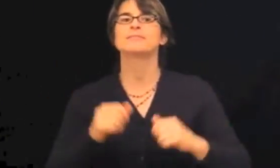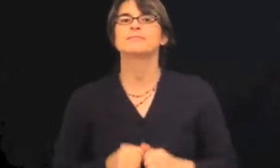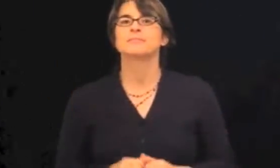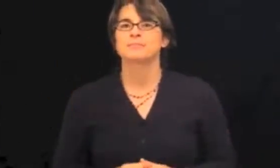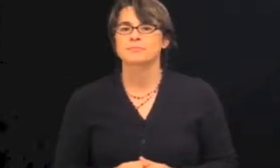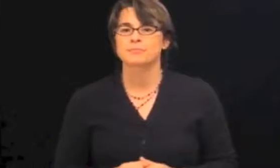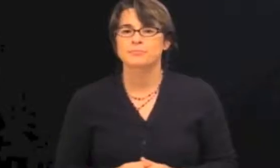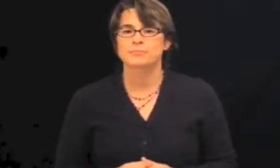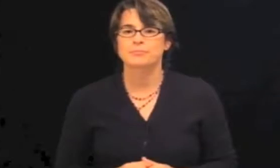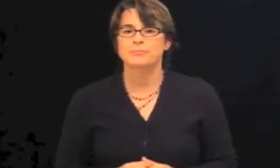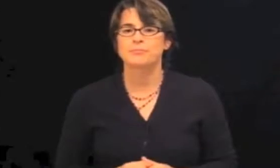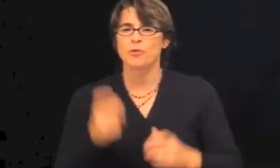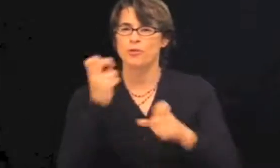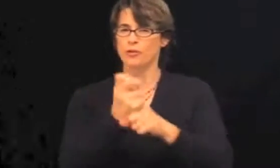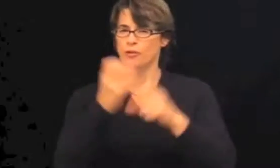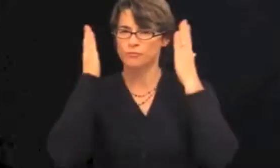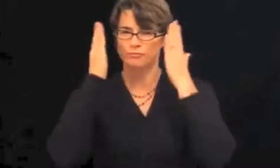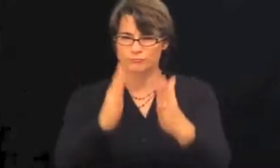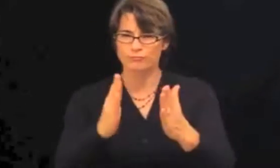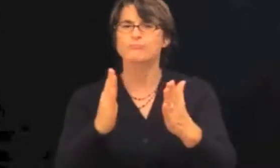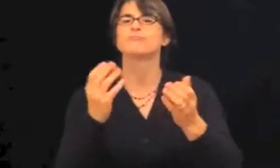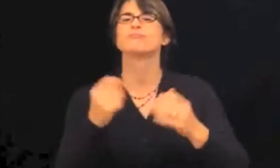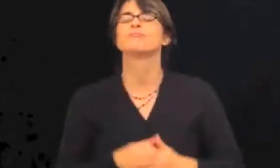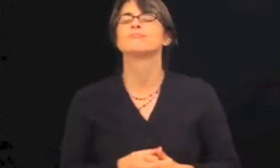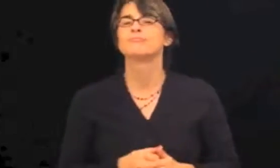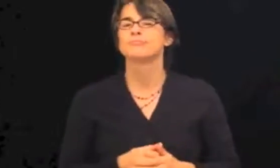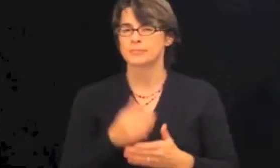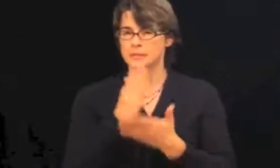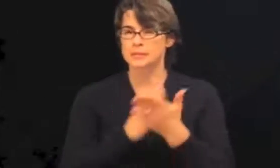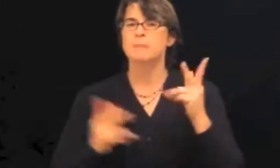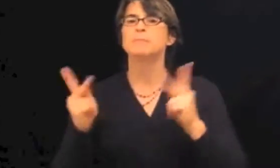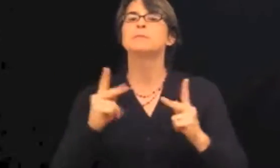sometimes you just can't think. You don't think things through and you're impulsive.